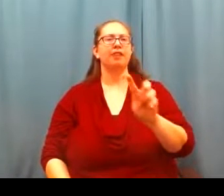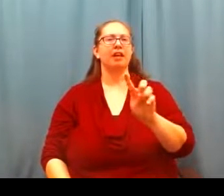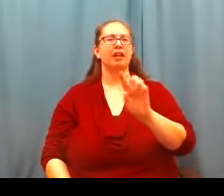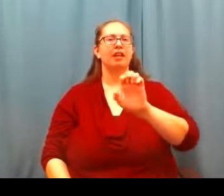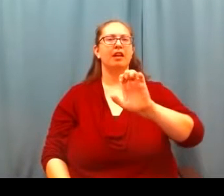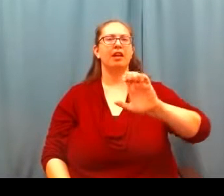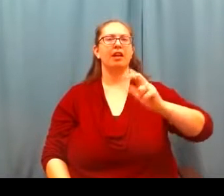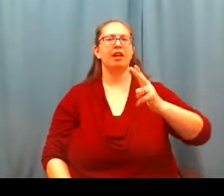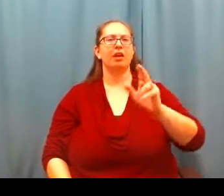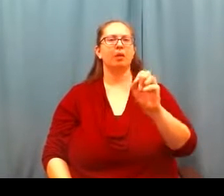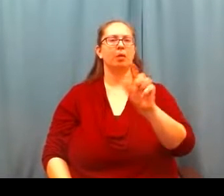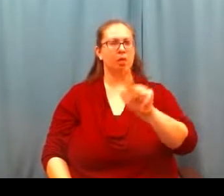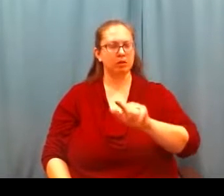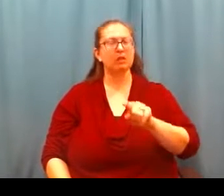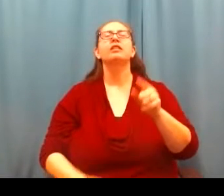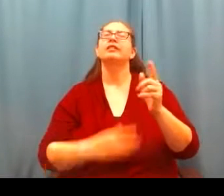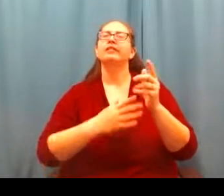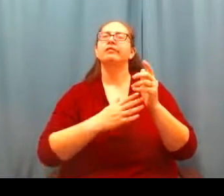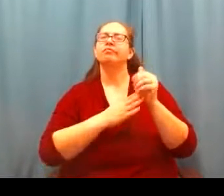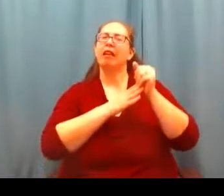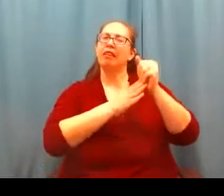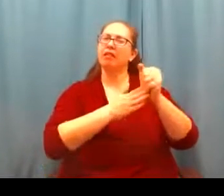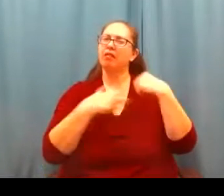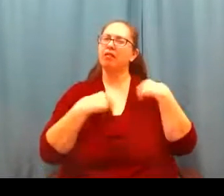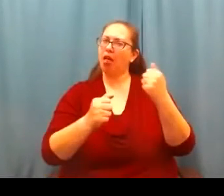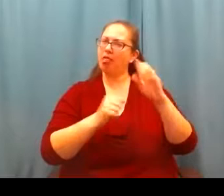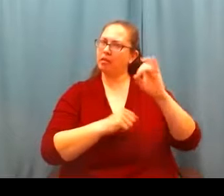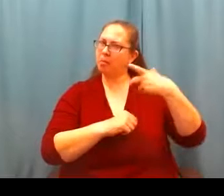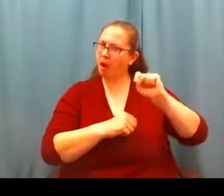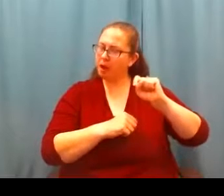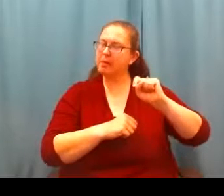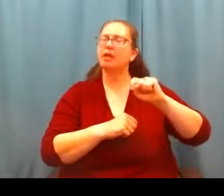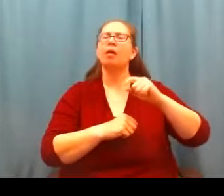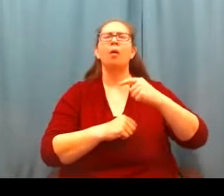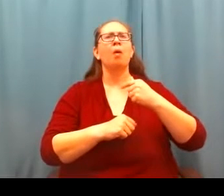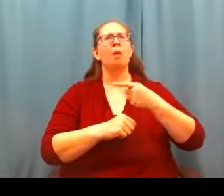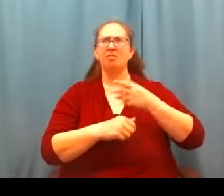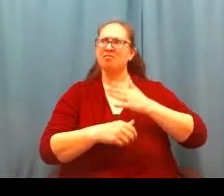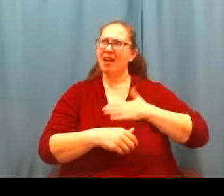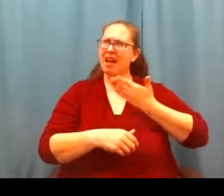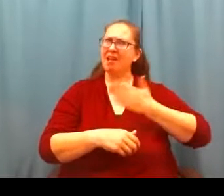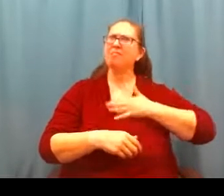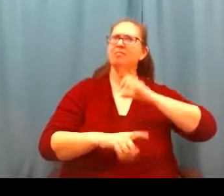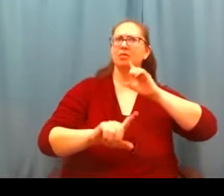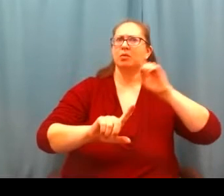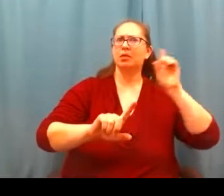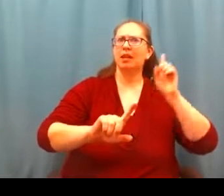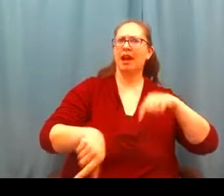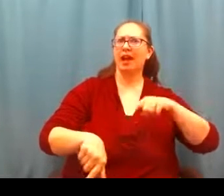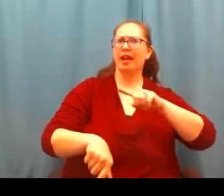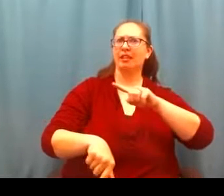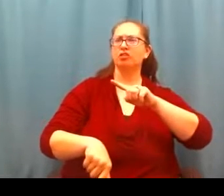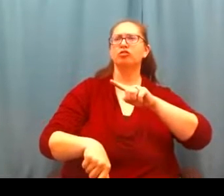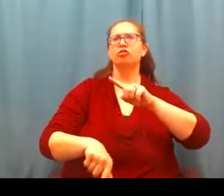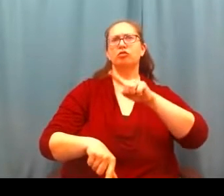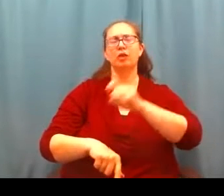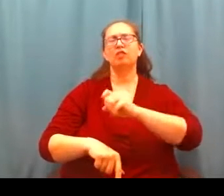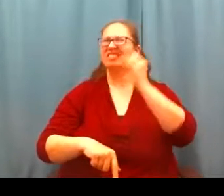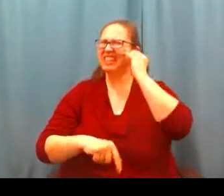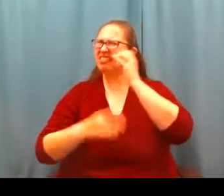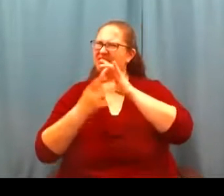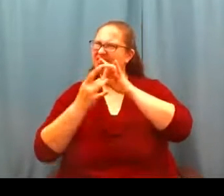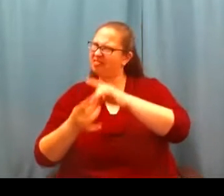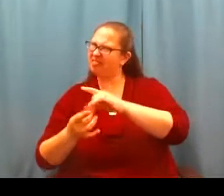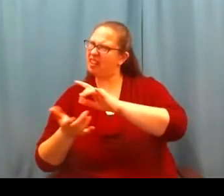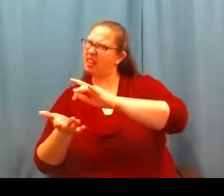health department, and he'll be happy to take some of your questions, which are more medical in nature.